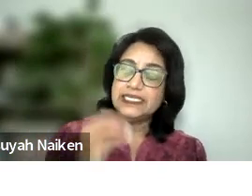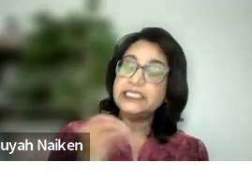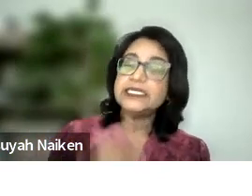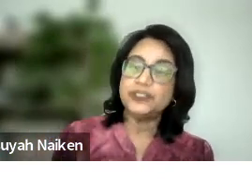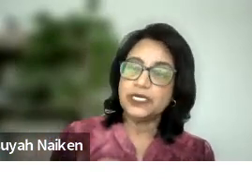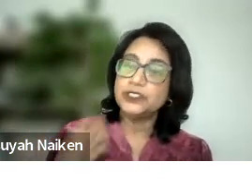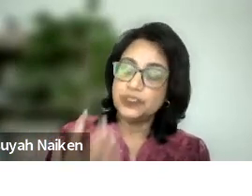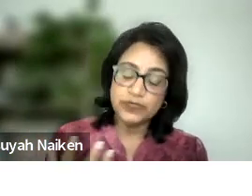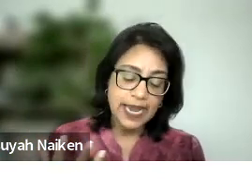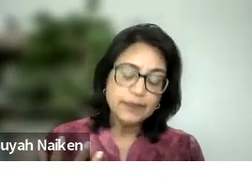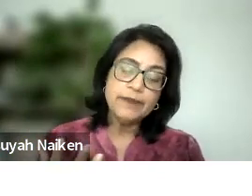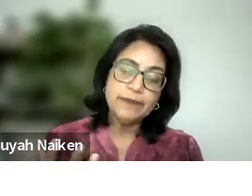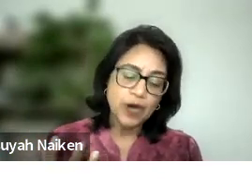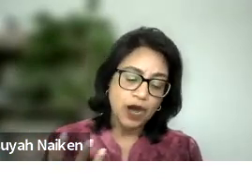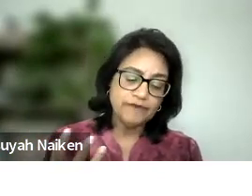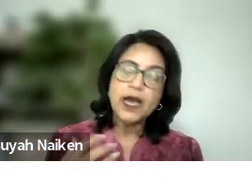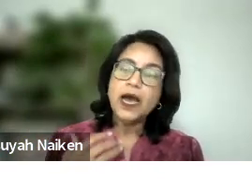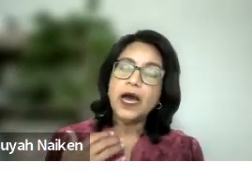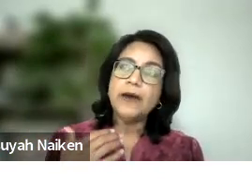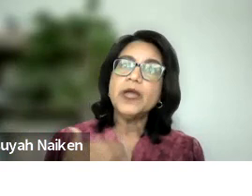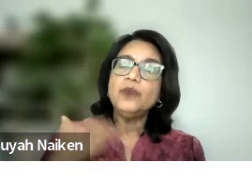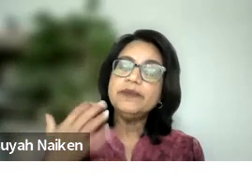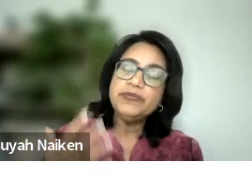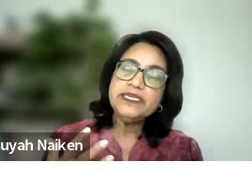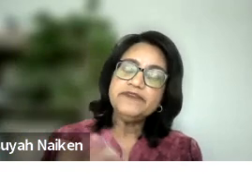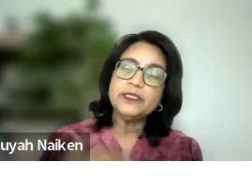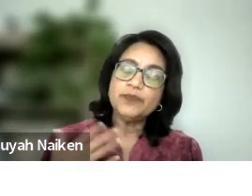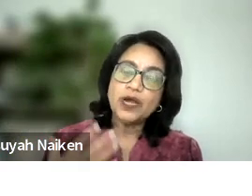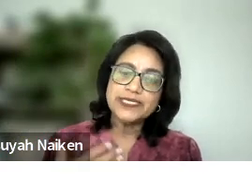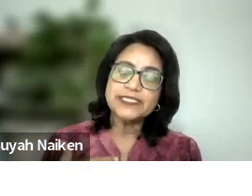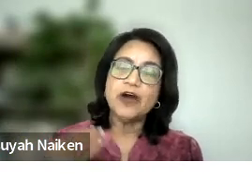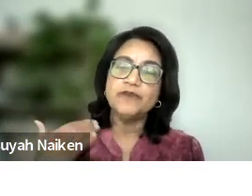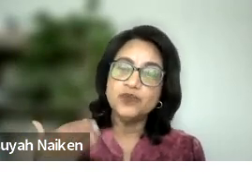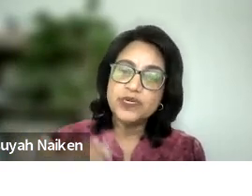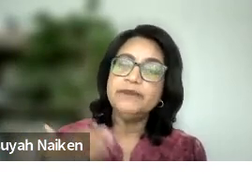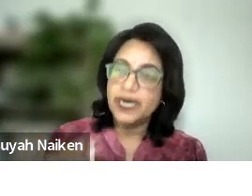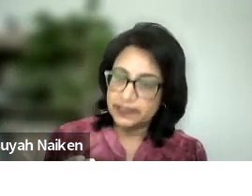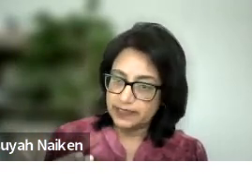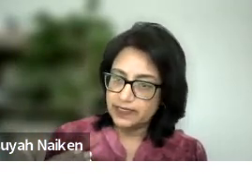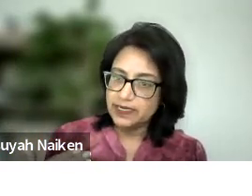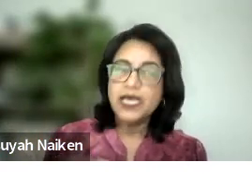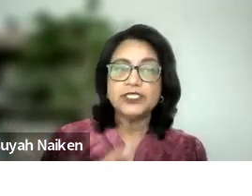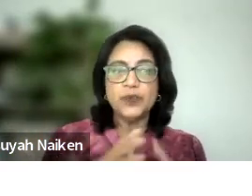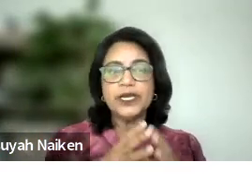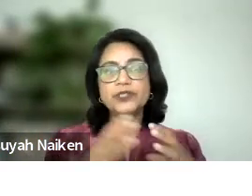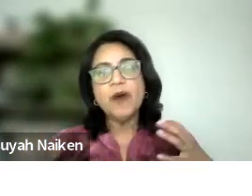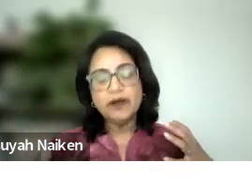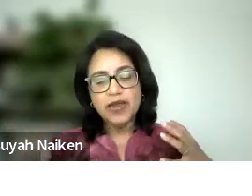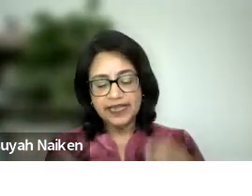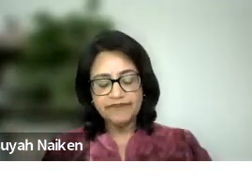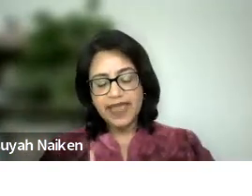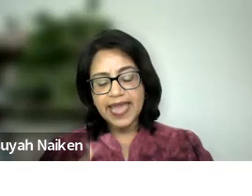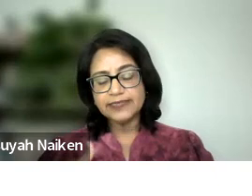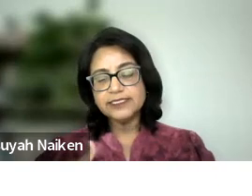in the East Asian culture, which I'm a member of, we believe in the process of rebirth. So we go through